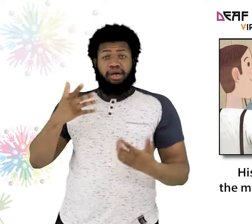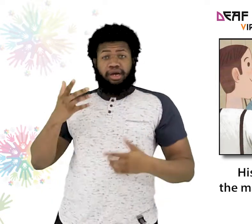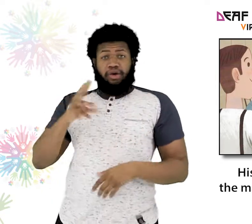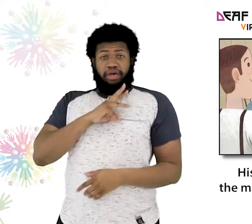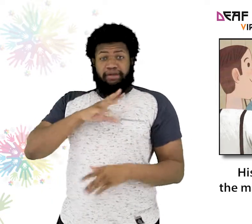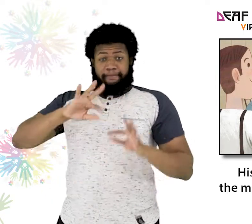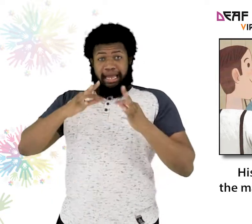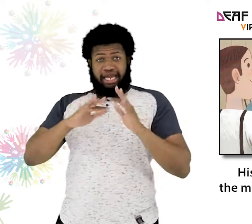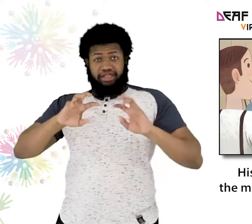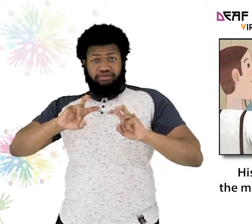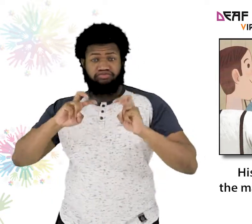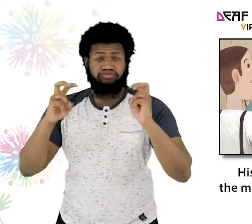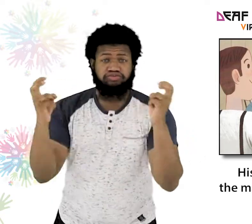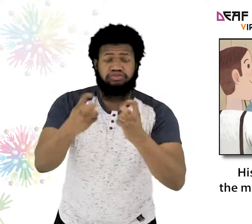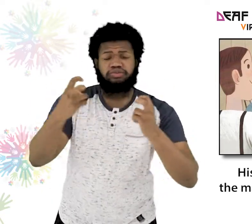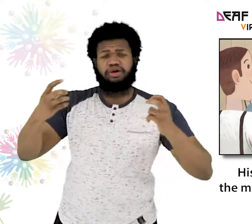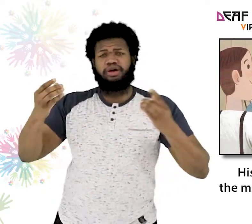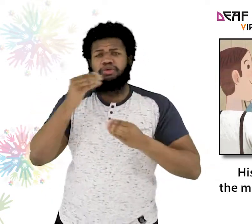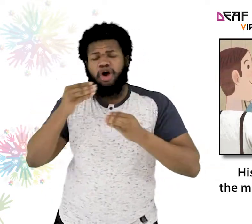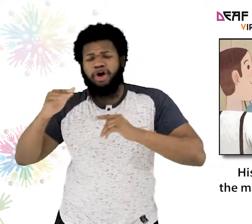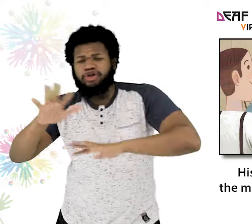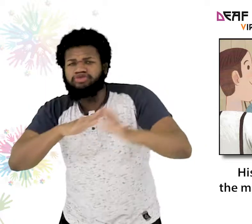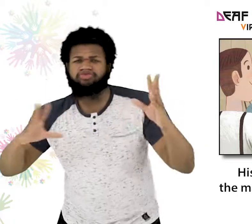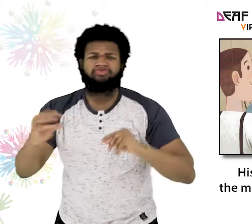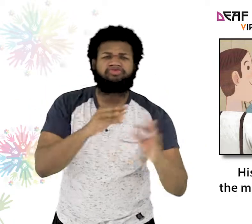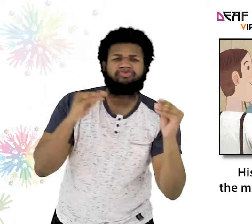His family was passing the mashed potatoes around the table.